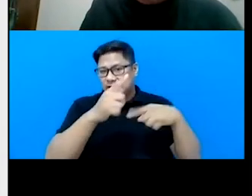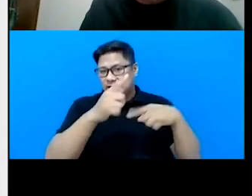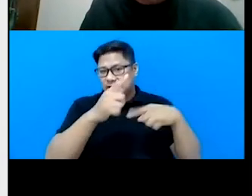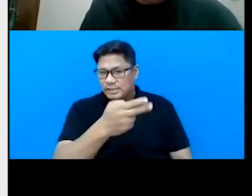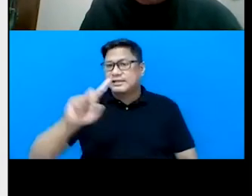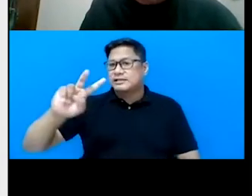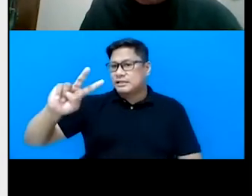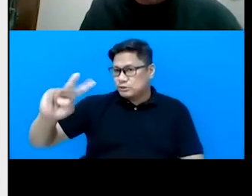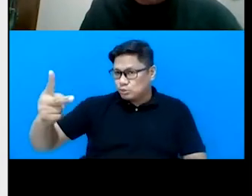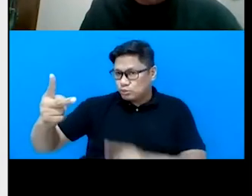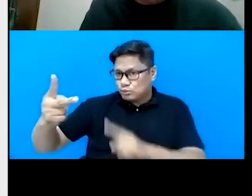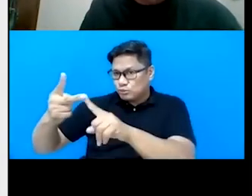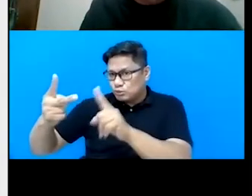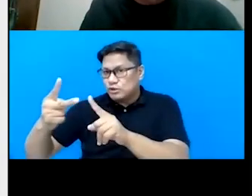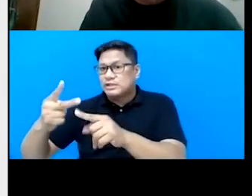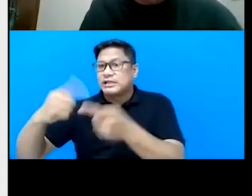who.